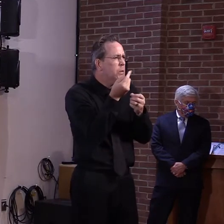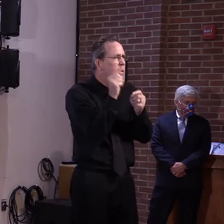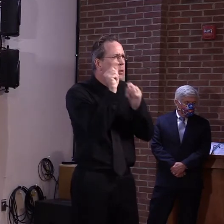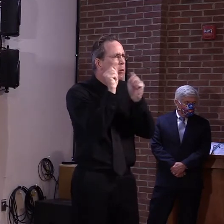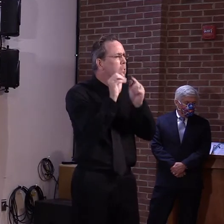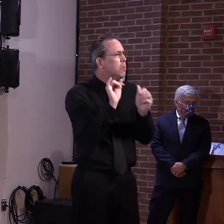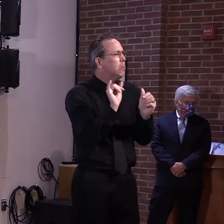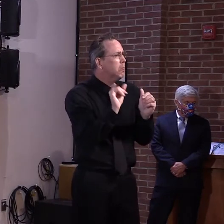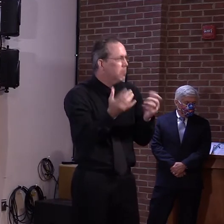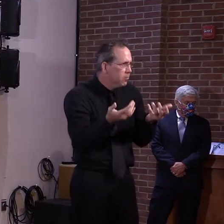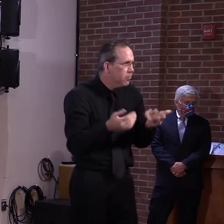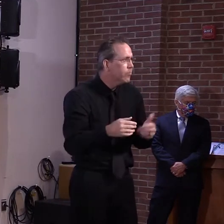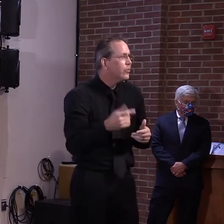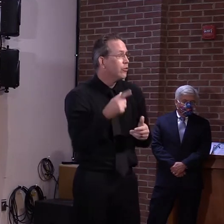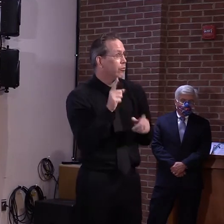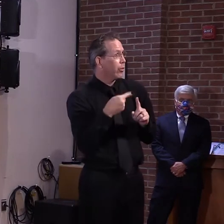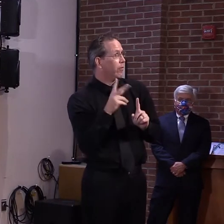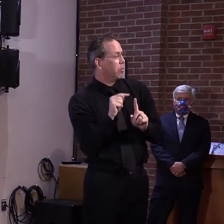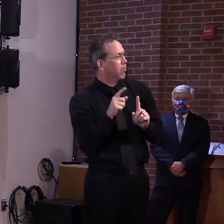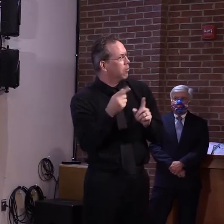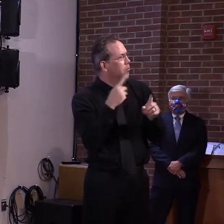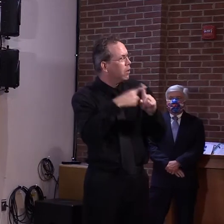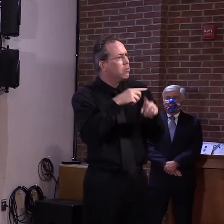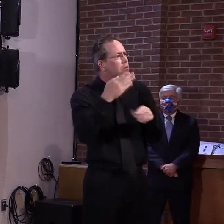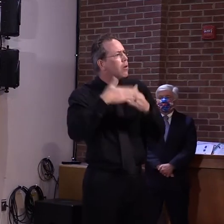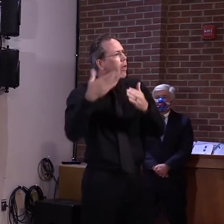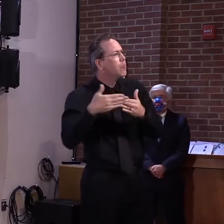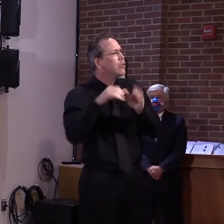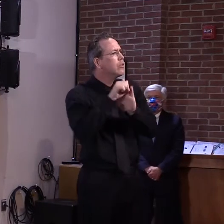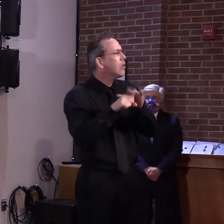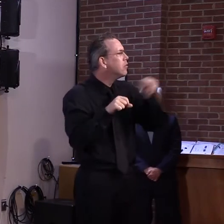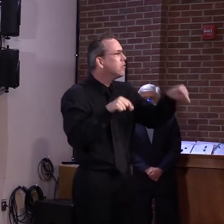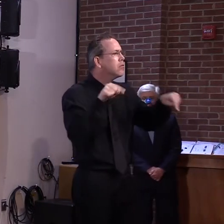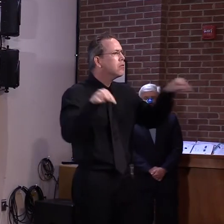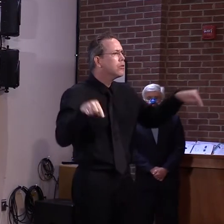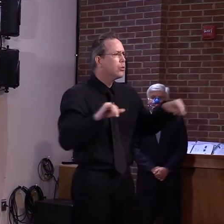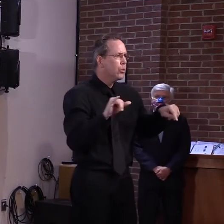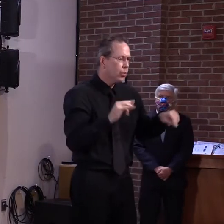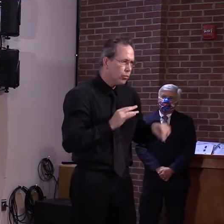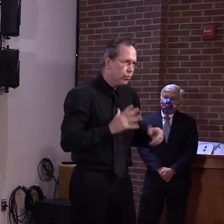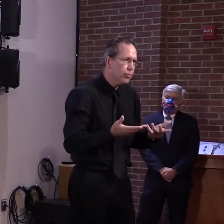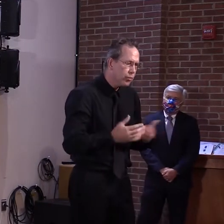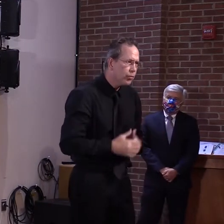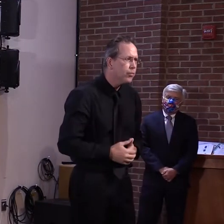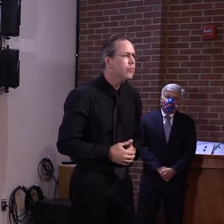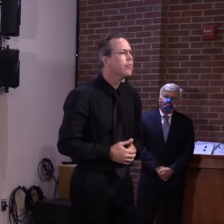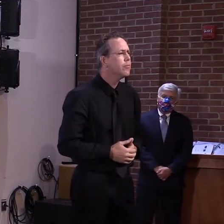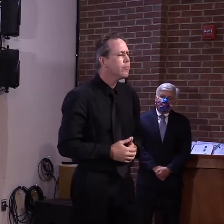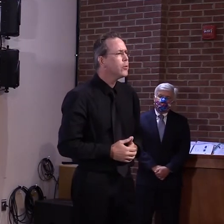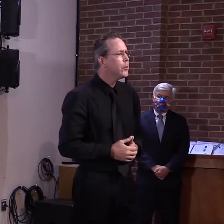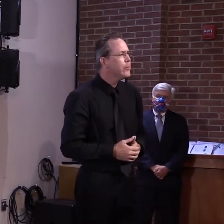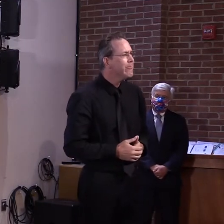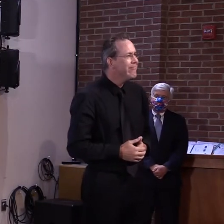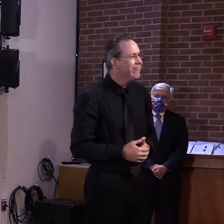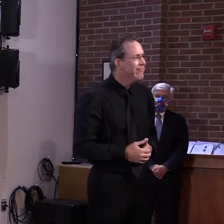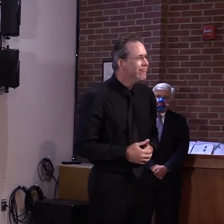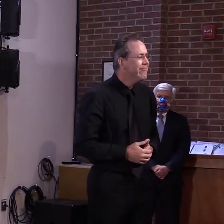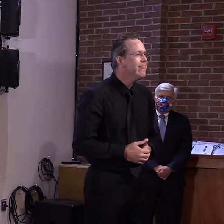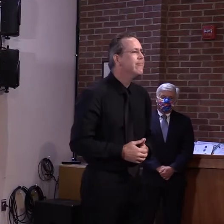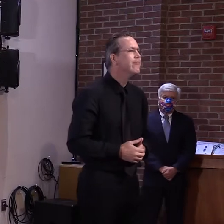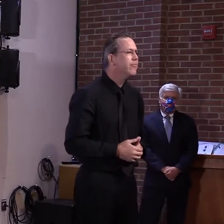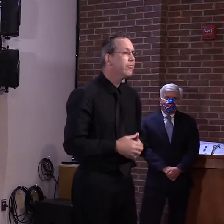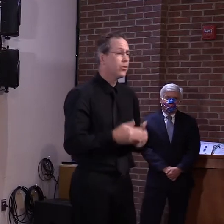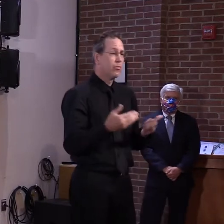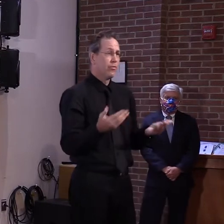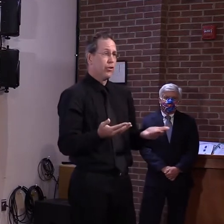make this point because Dr. Fauci reiterated this week that the prevalence of your community is really going to be one of the big factors